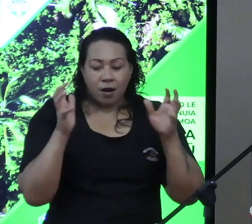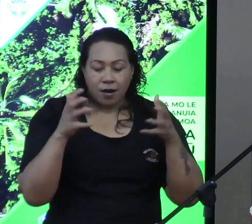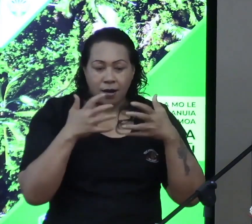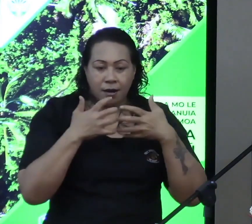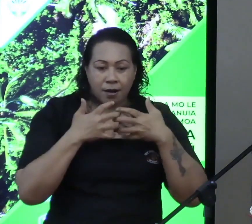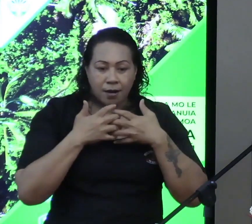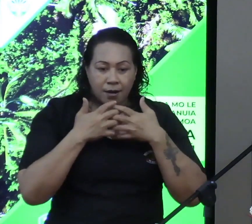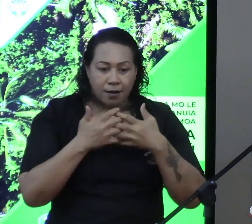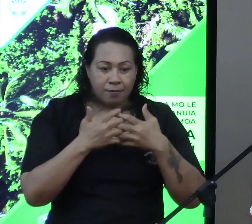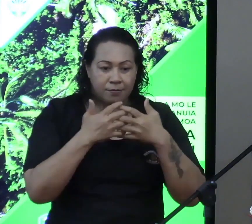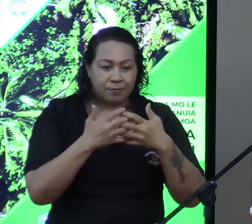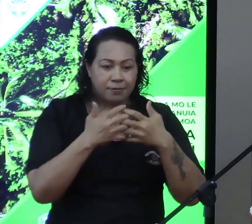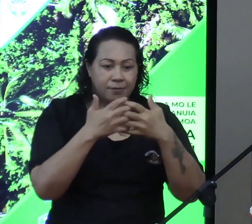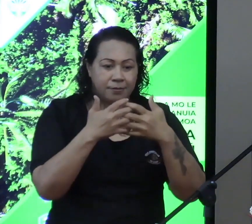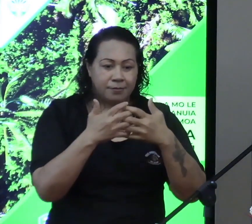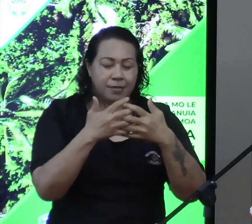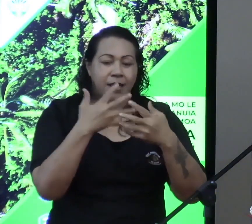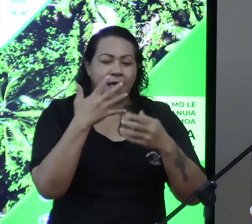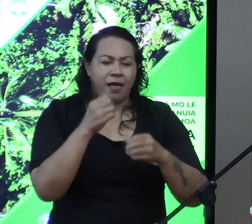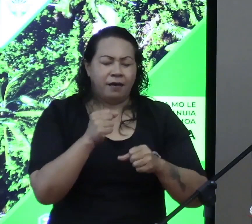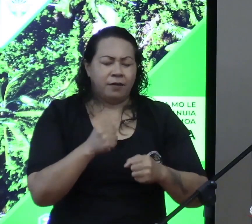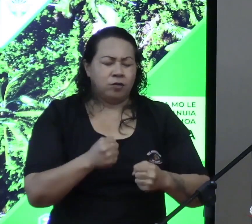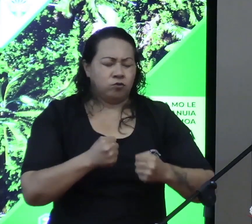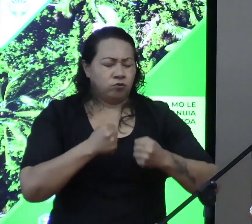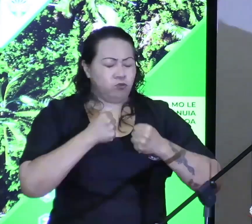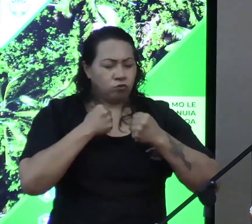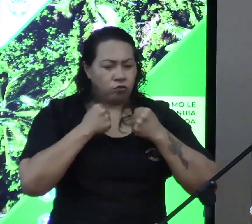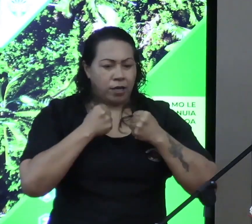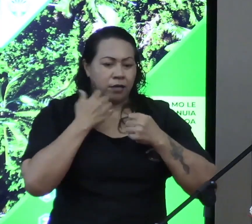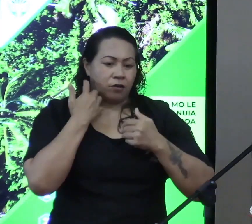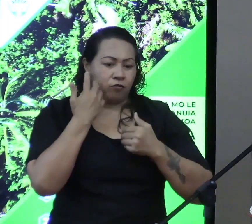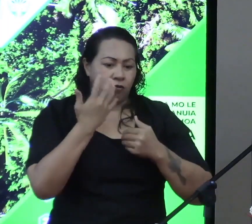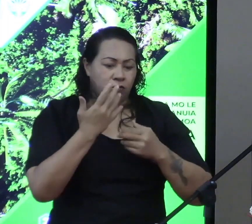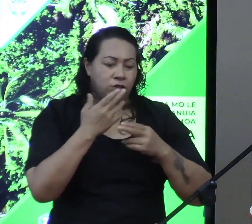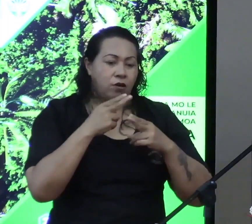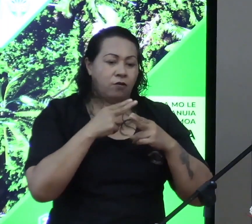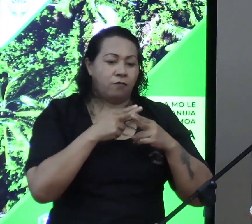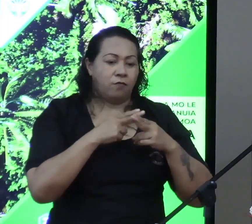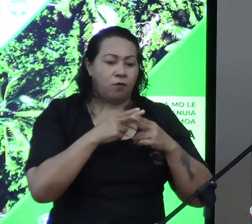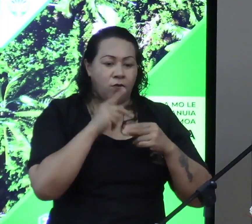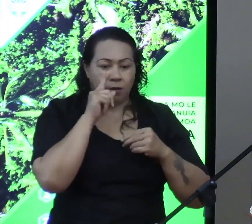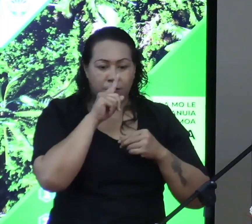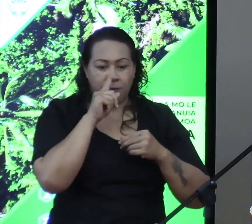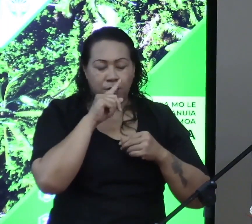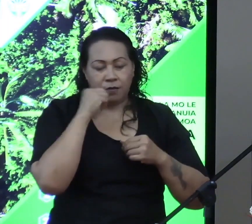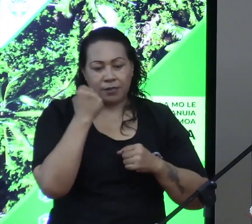to pave a greater future for the people of Samoa.